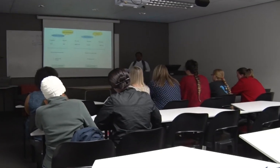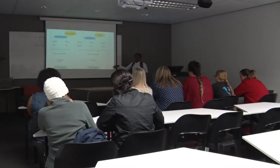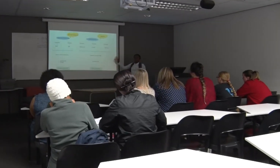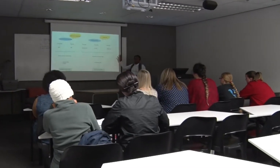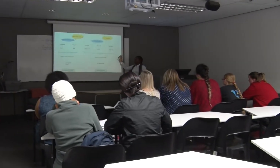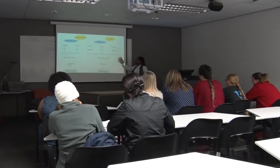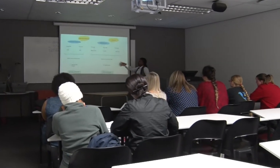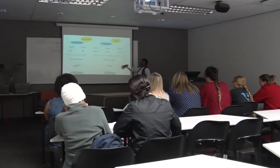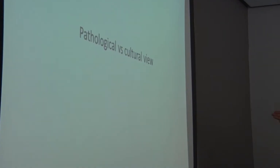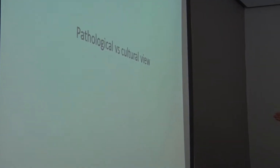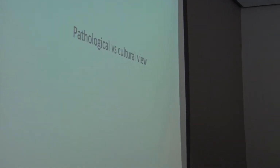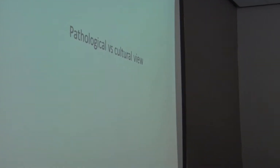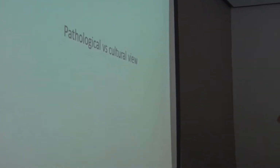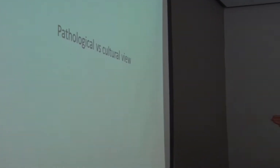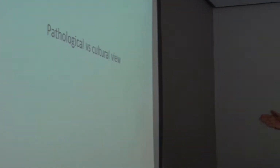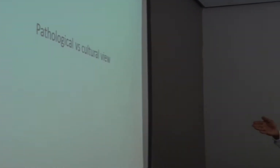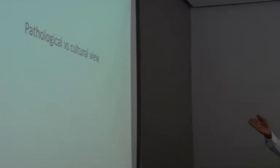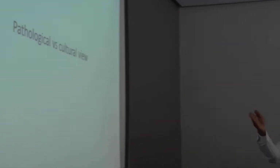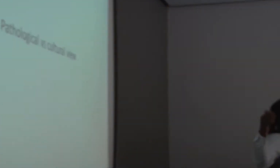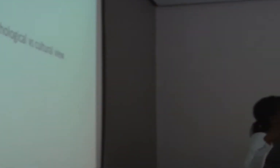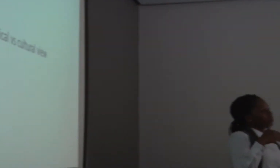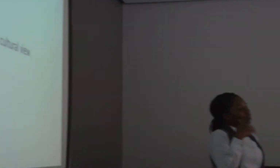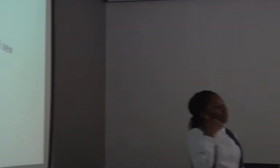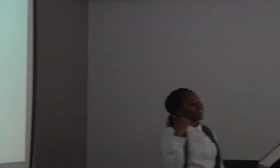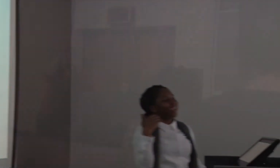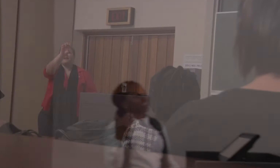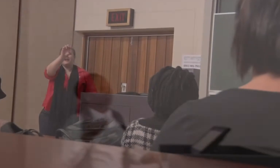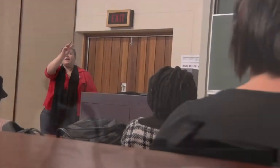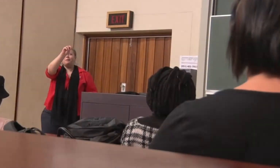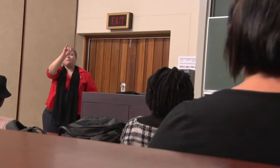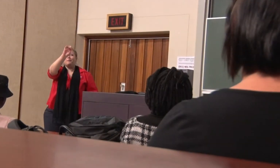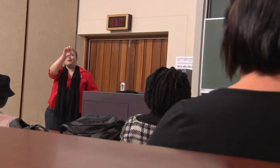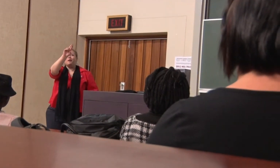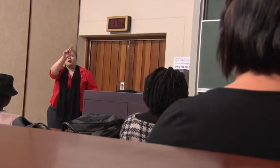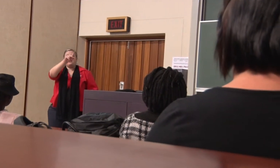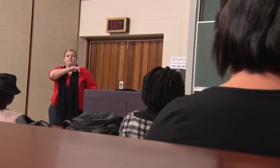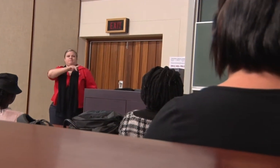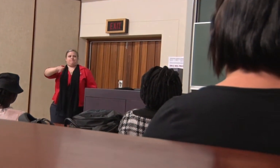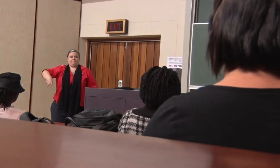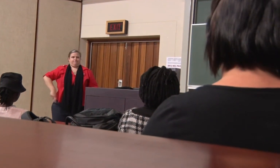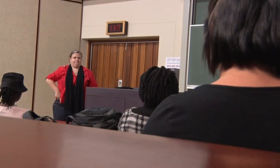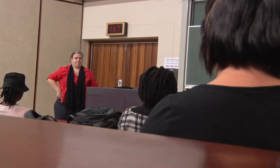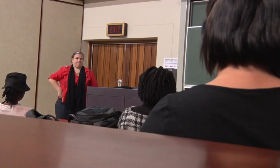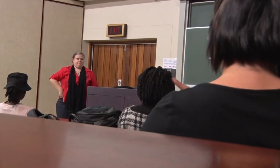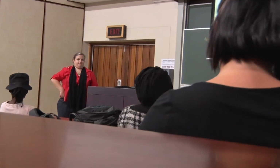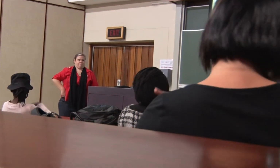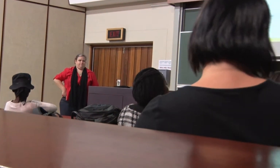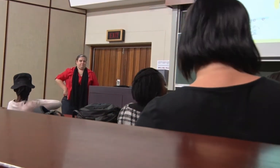all deaf South Africans, your mother tongue serves as an additional language, only important in written form. Sign language serves as an entry